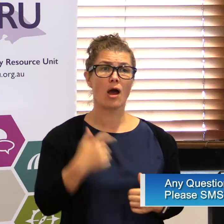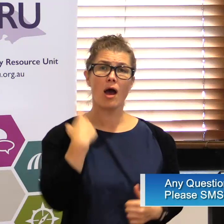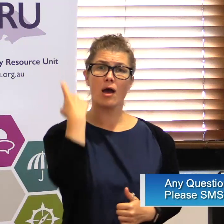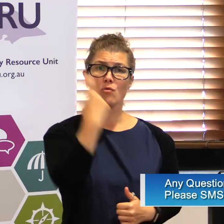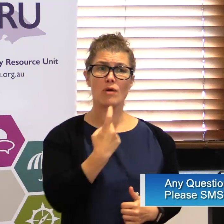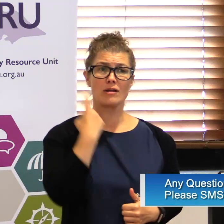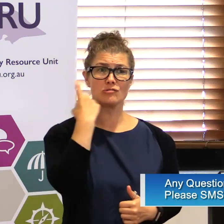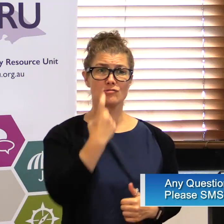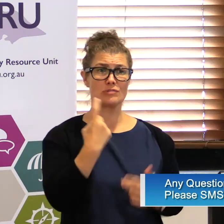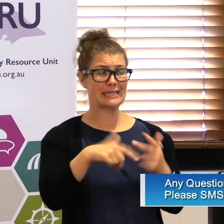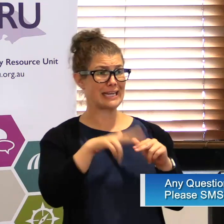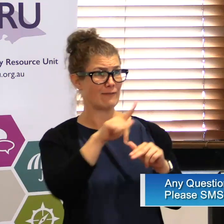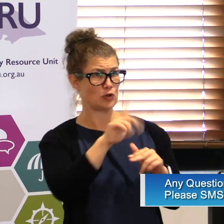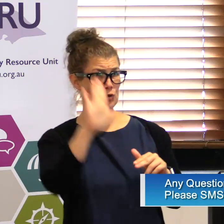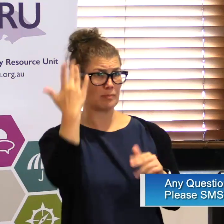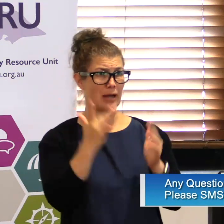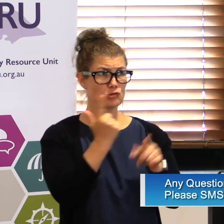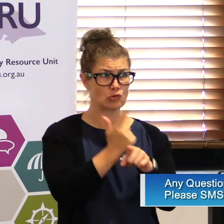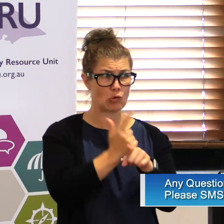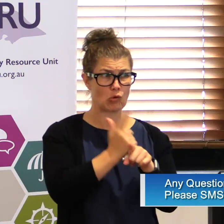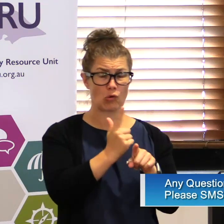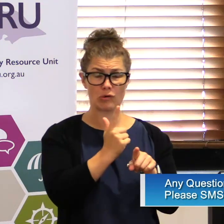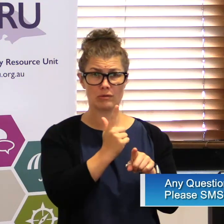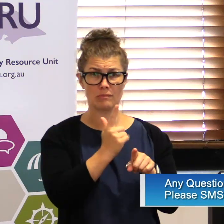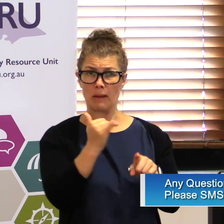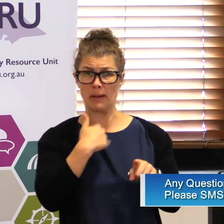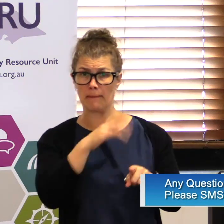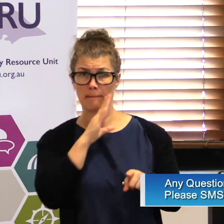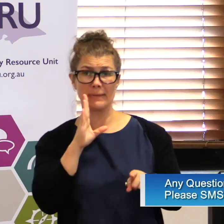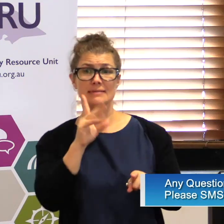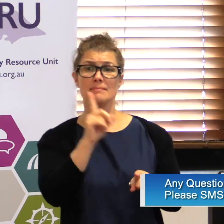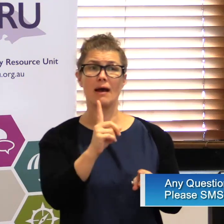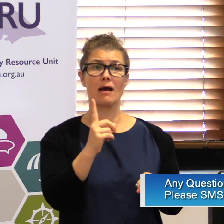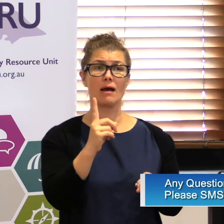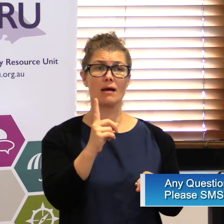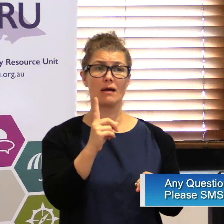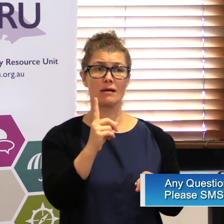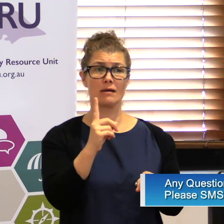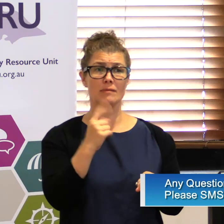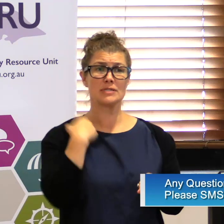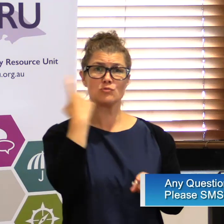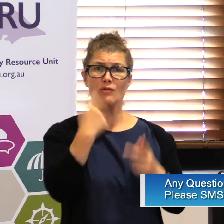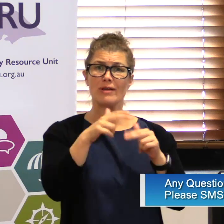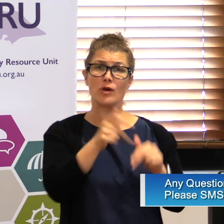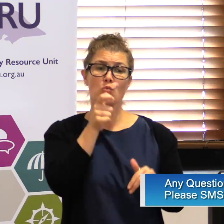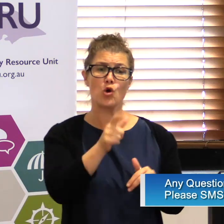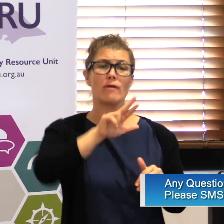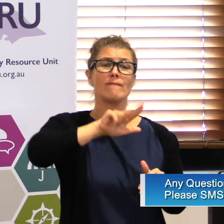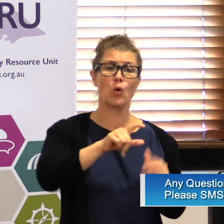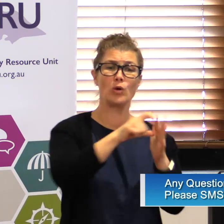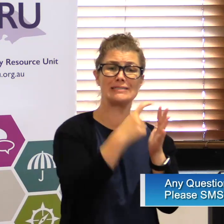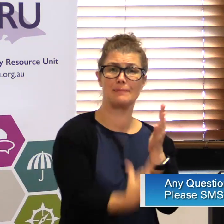I don't know whether you touched on this and I missed it, but I just wondered whether there was a word for disability in terms of in the